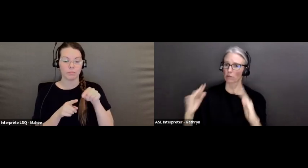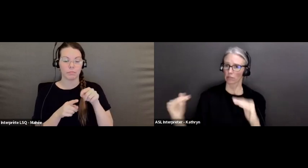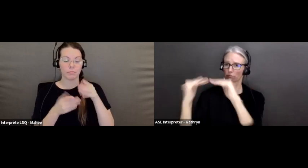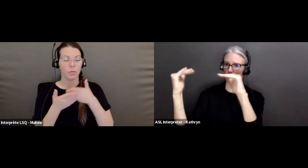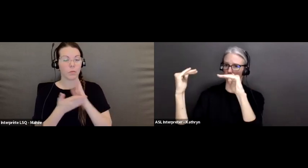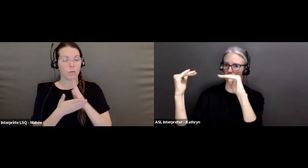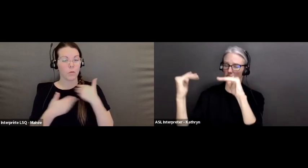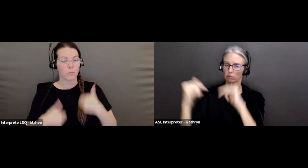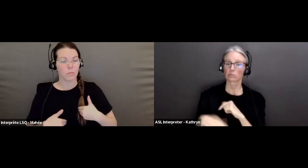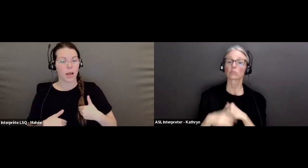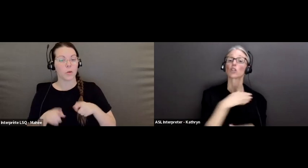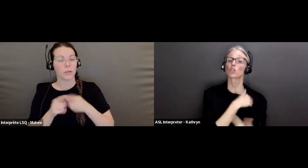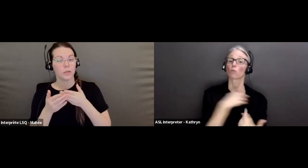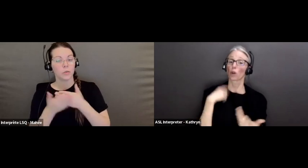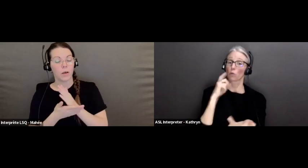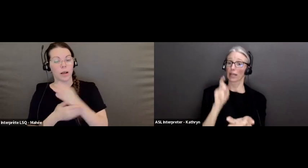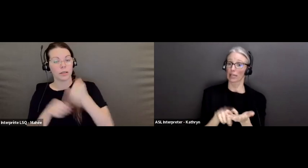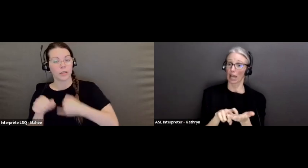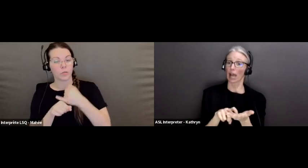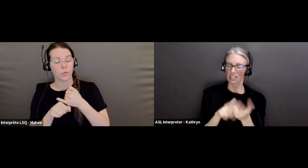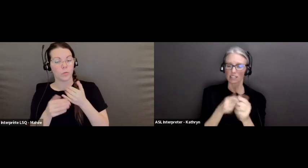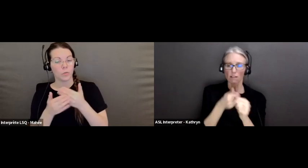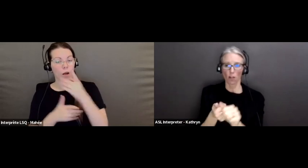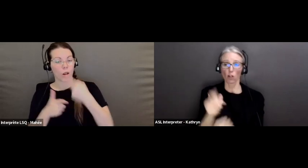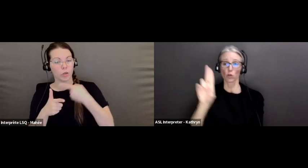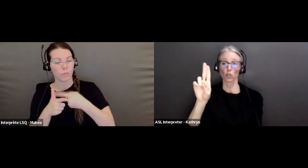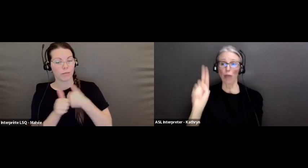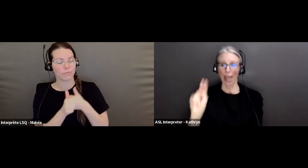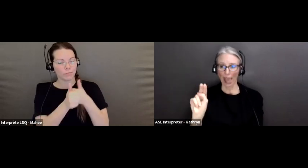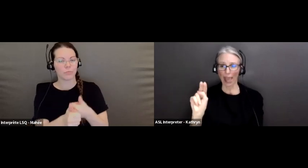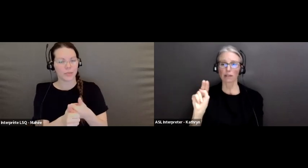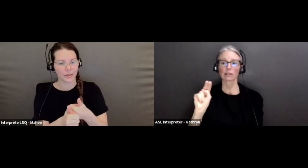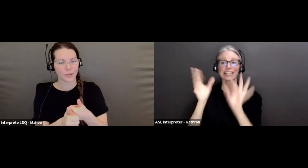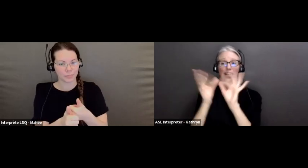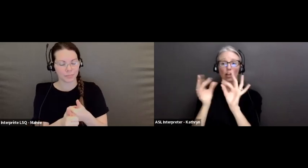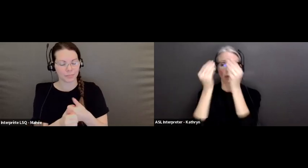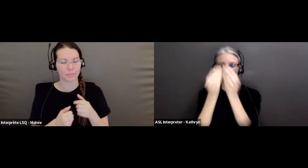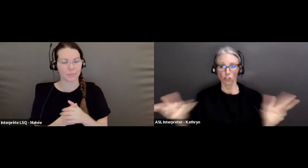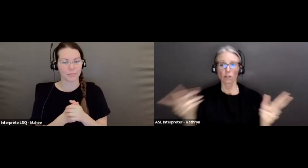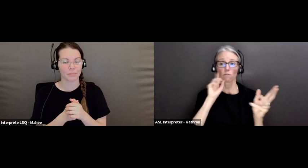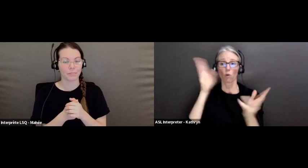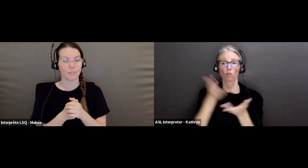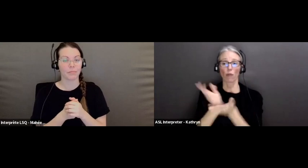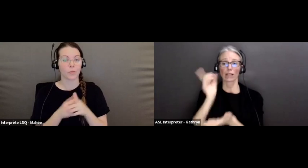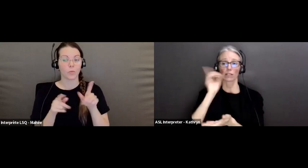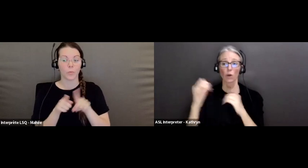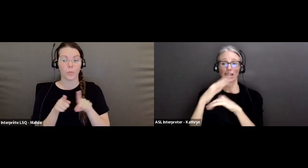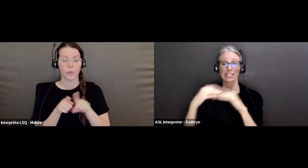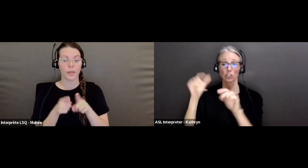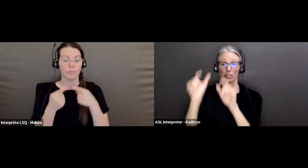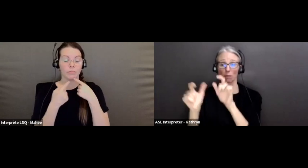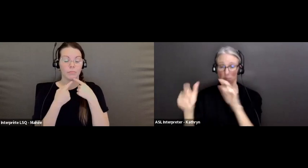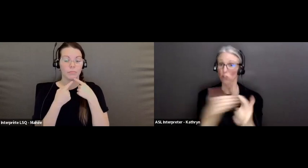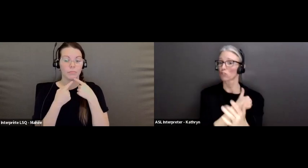its obligations under the UN Declaration on the Rights of Indigenous People. In fact, it was one of the first governments